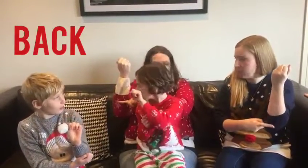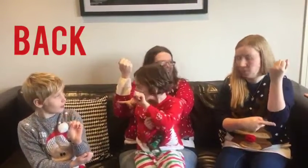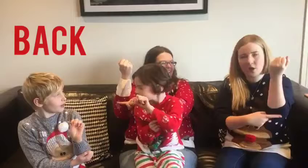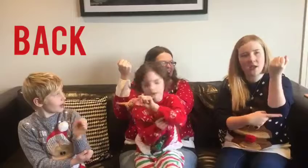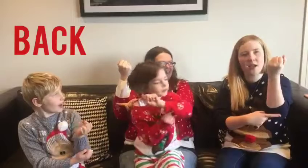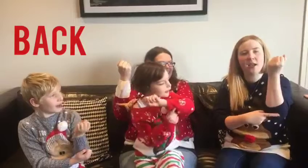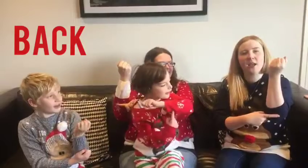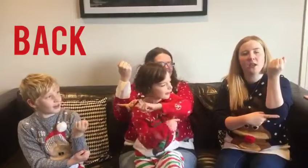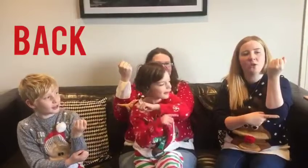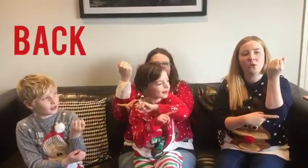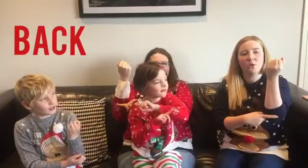us, so we try that again. So,